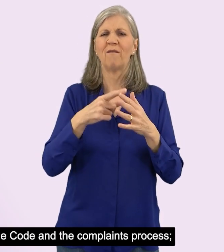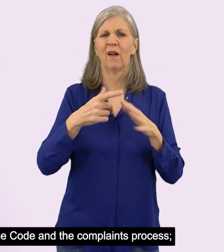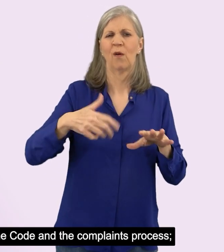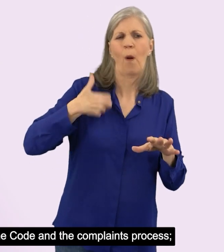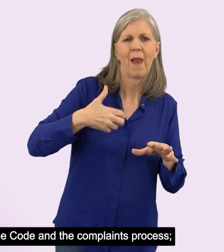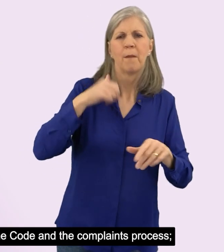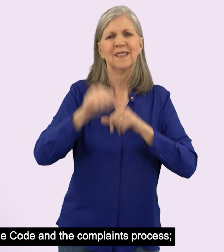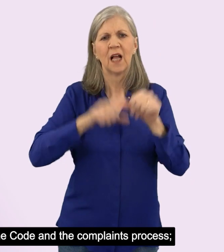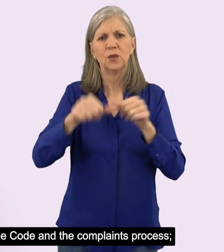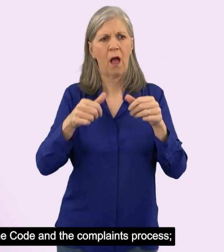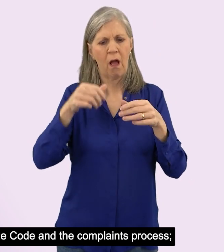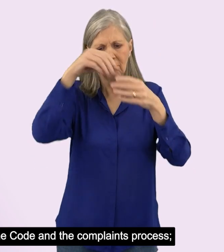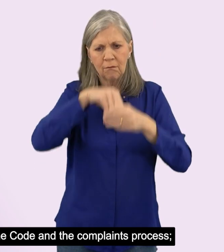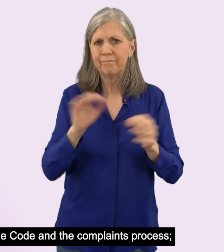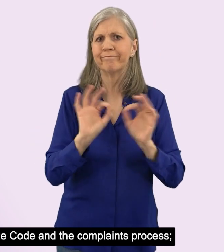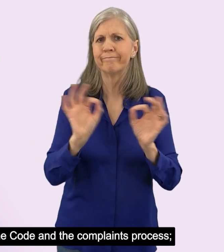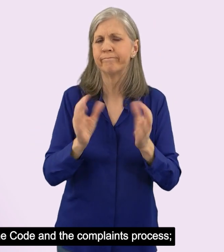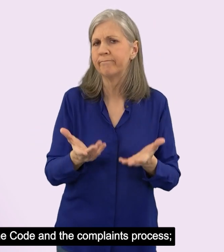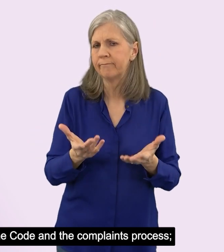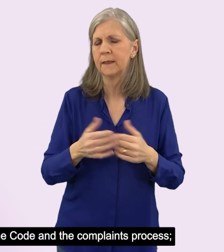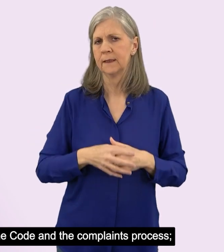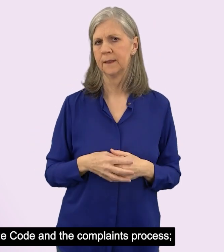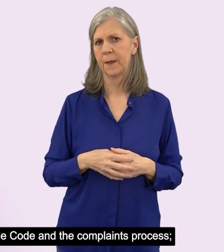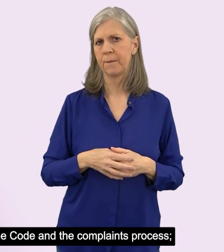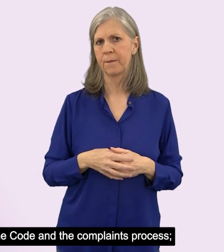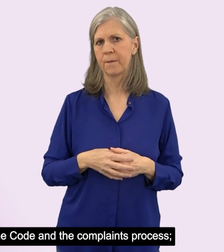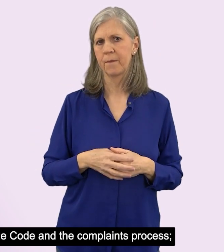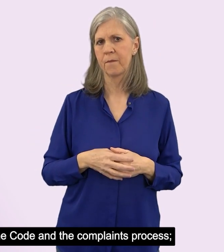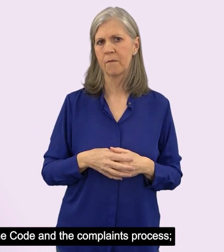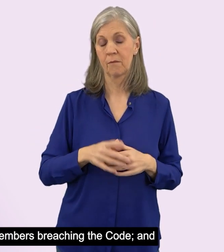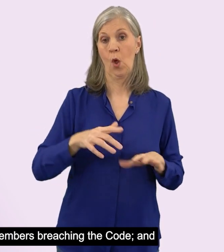What isn't covered by the code and the complaints process?